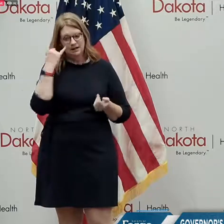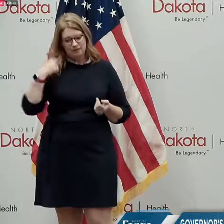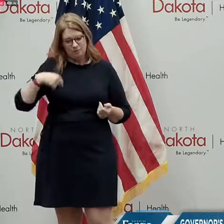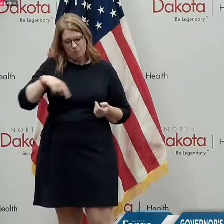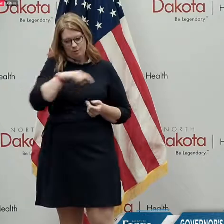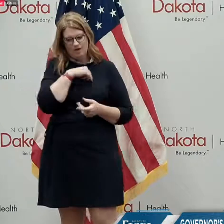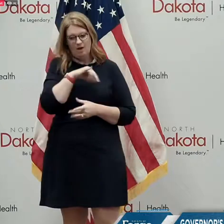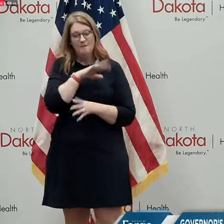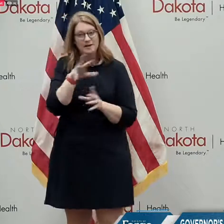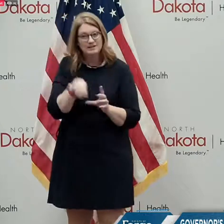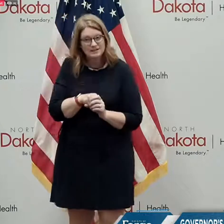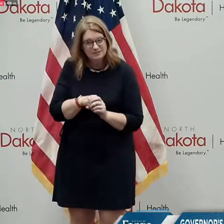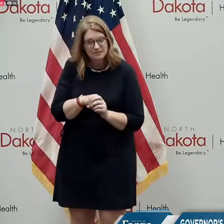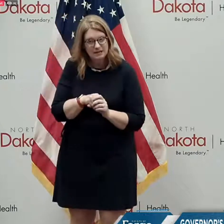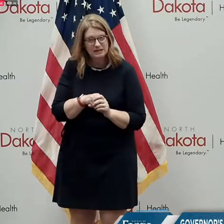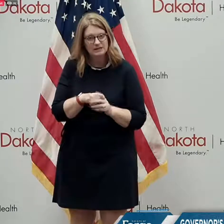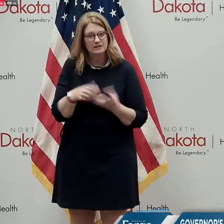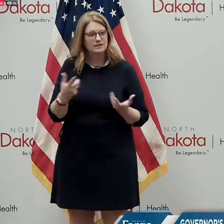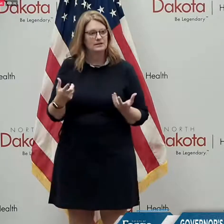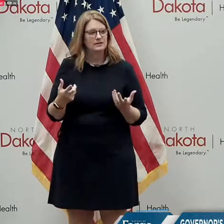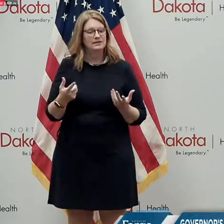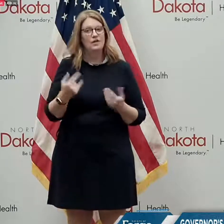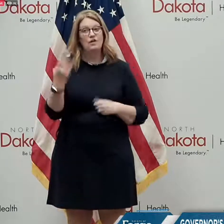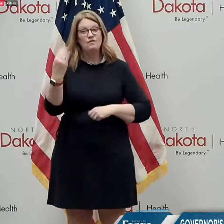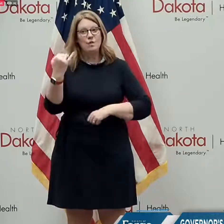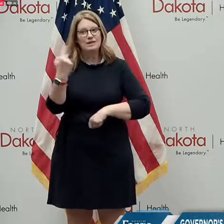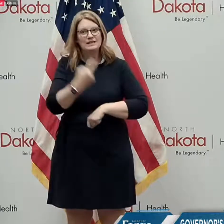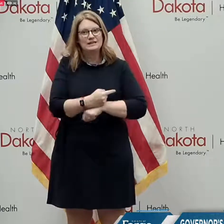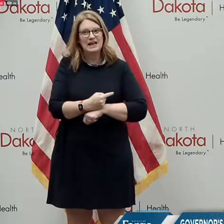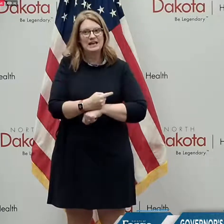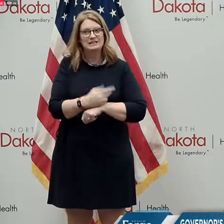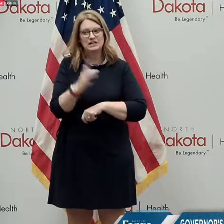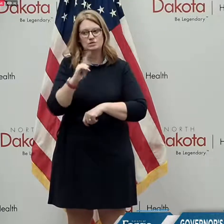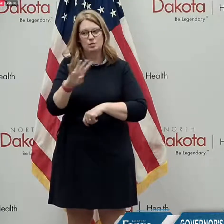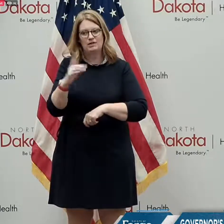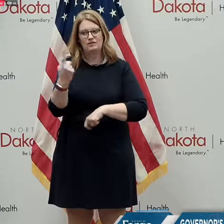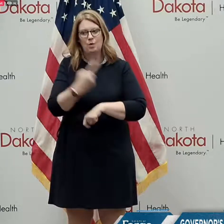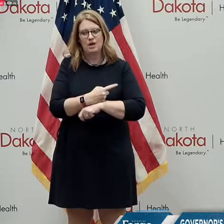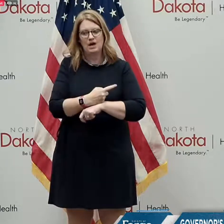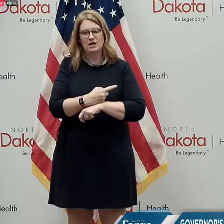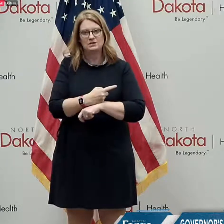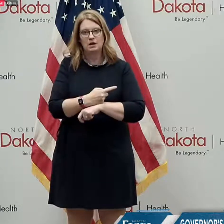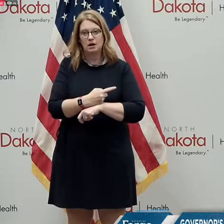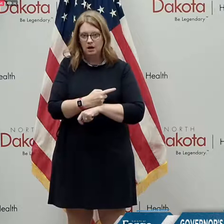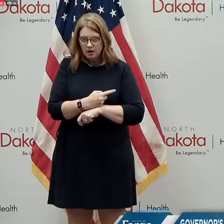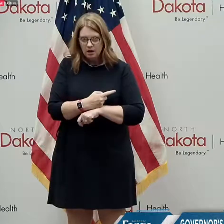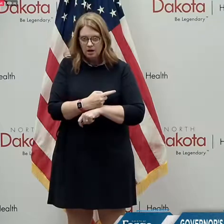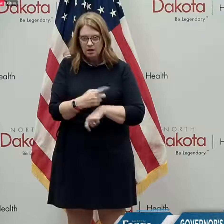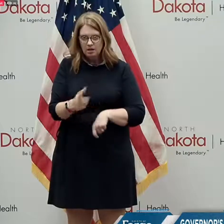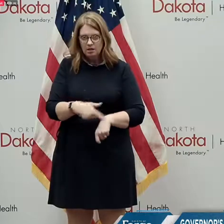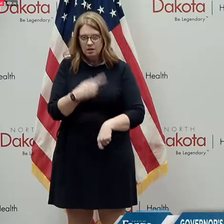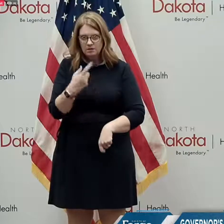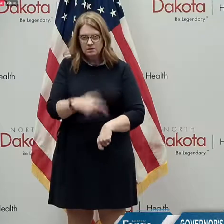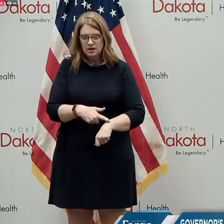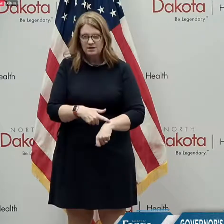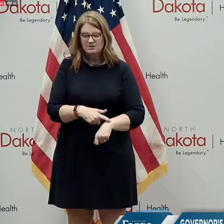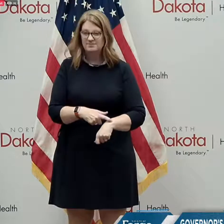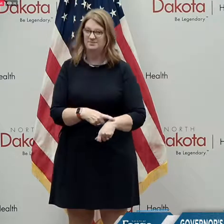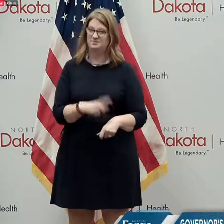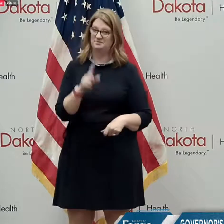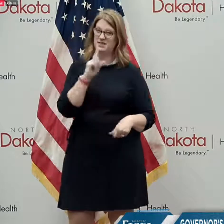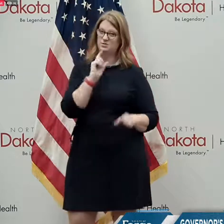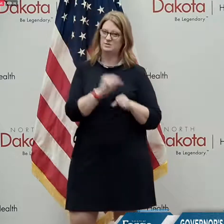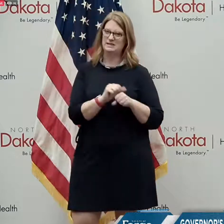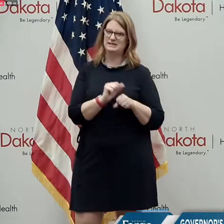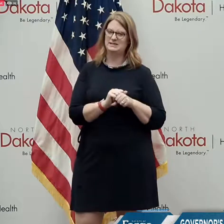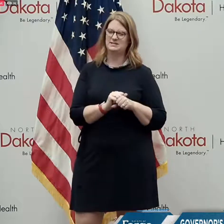participate, and it's just a short, I mean, I know 14 days, 24 days seems like a really long period period of time, but in the whole scheme of things,